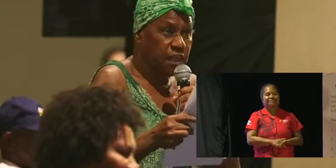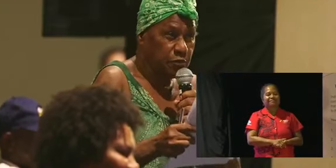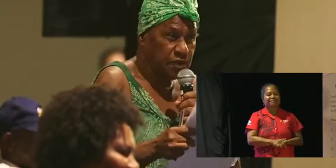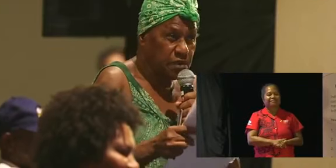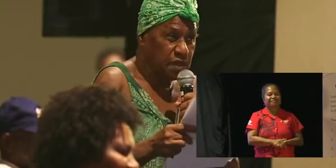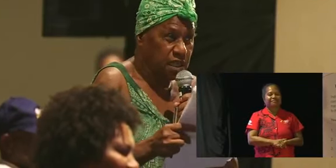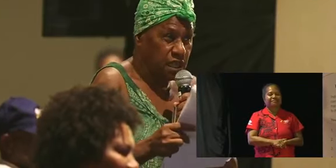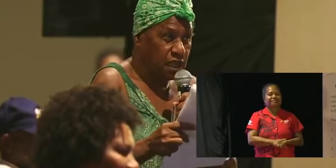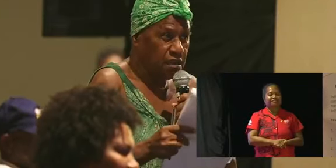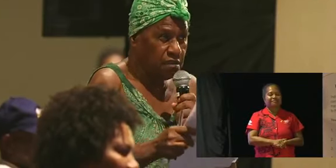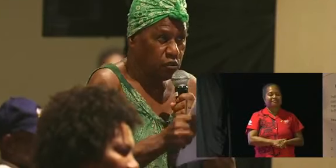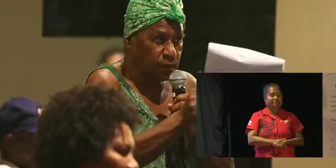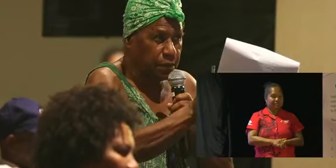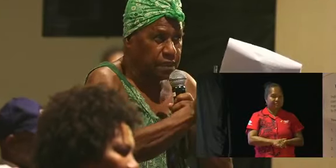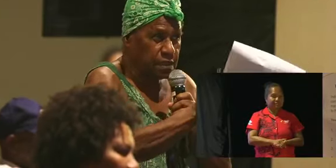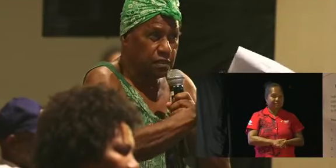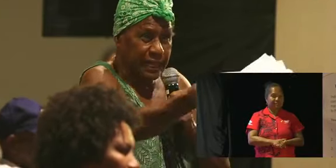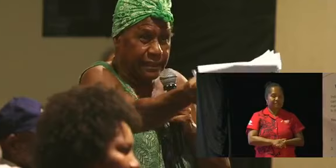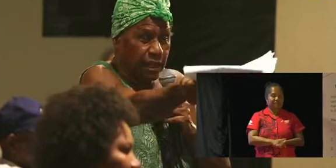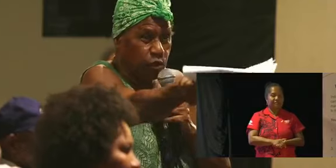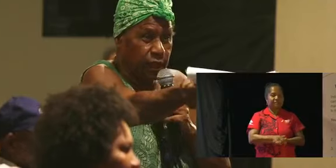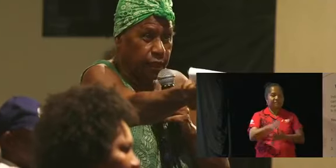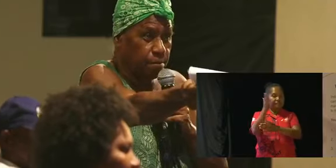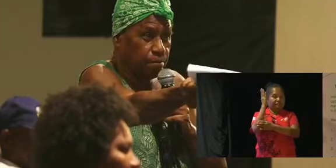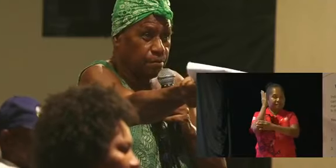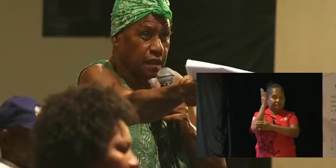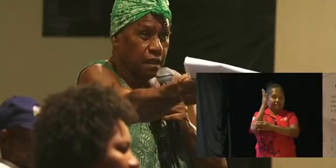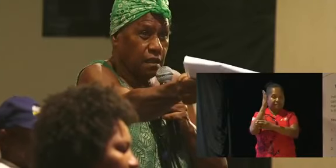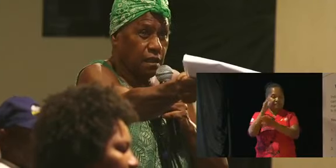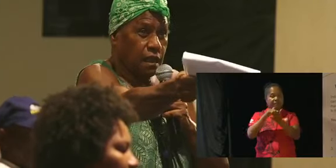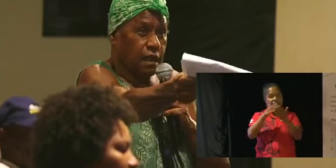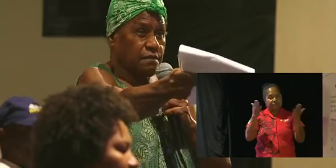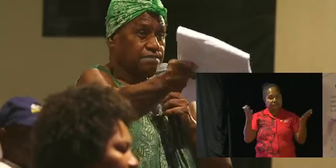So na me repeat me again. You bla present like now